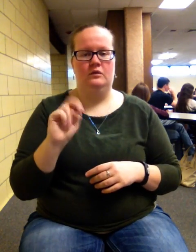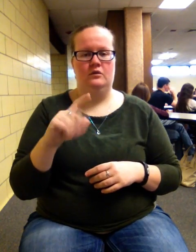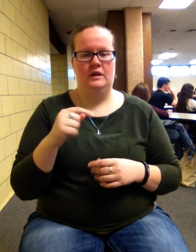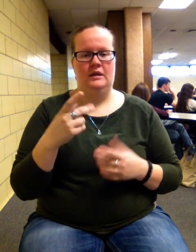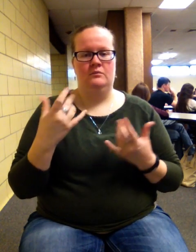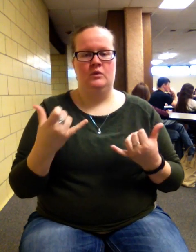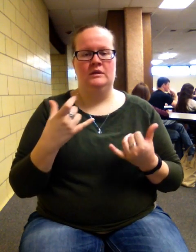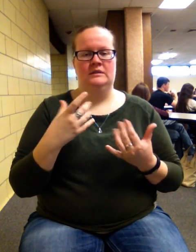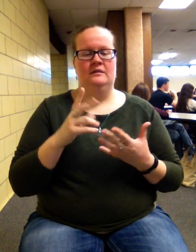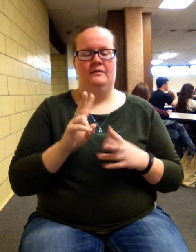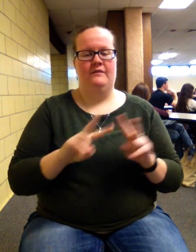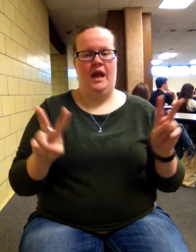would be the 11.8.